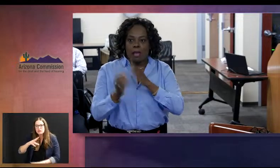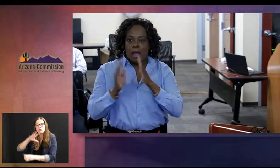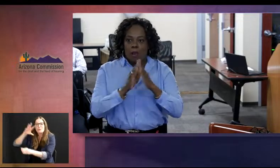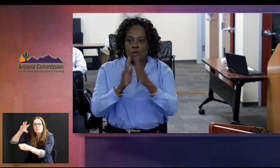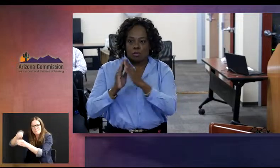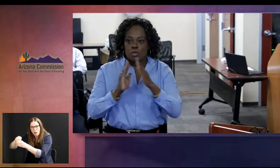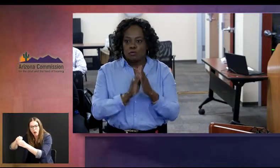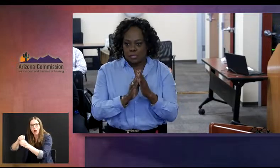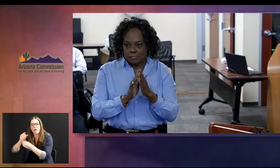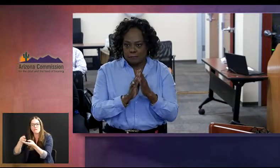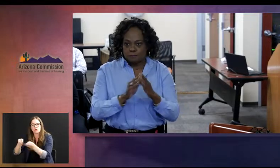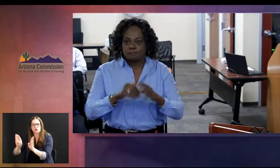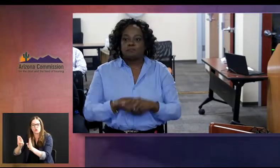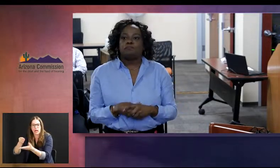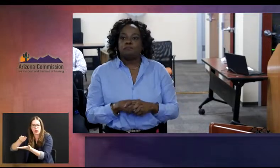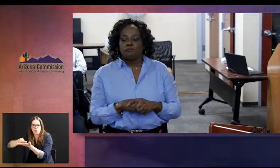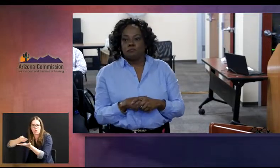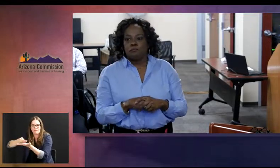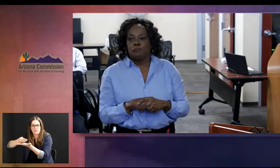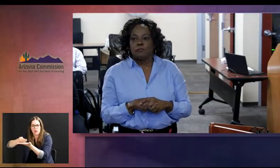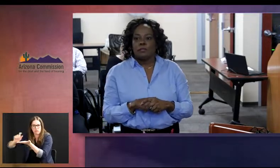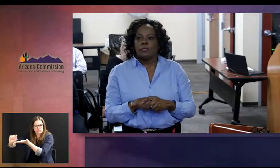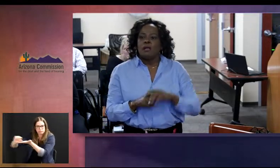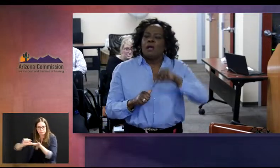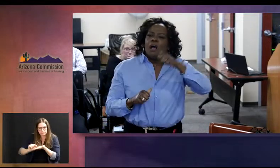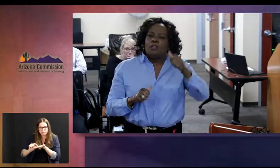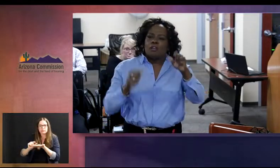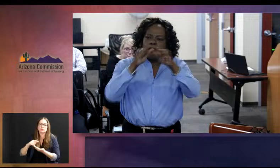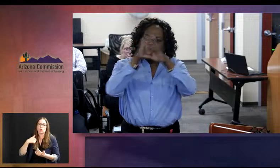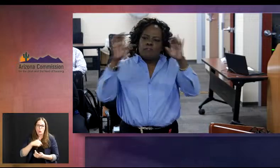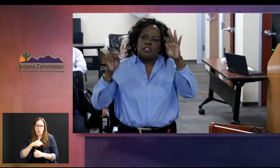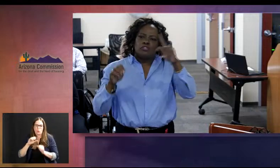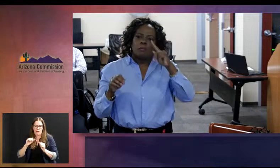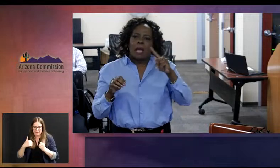resources to support our communities.